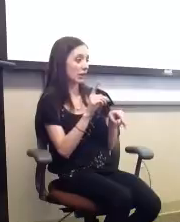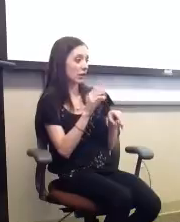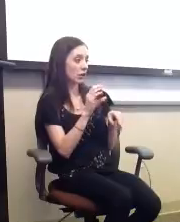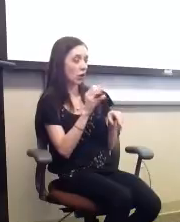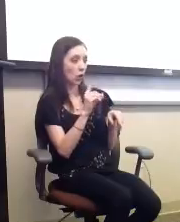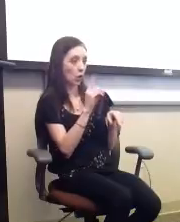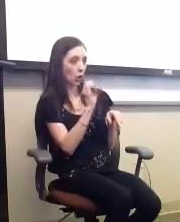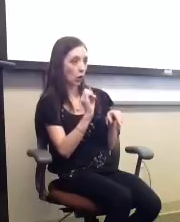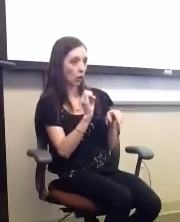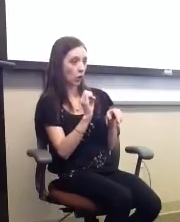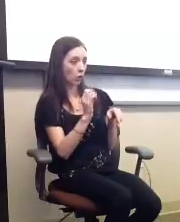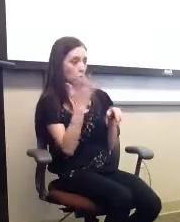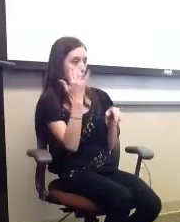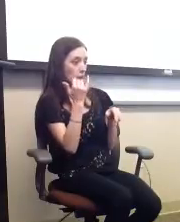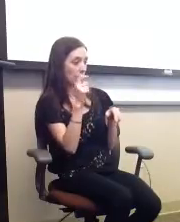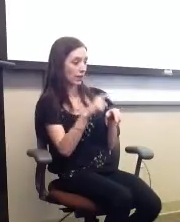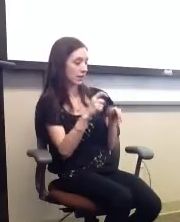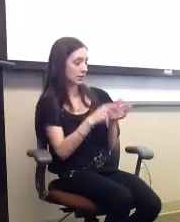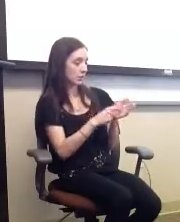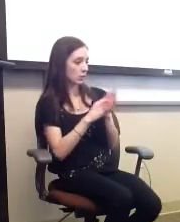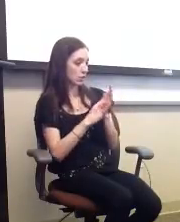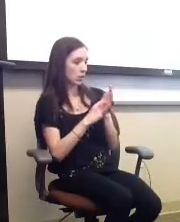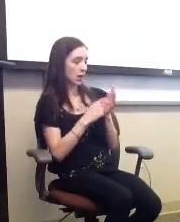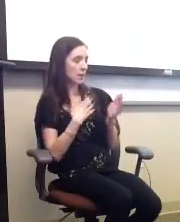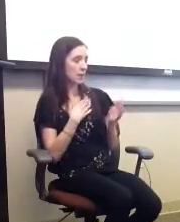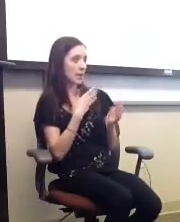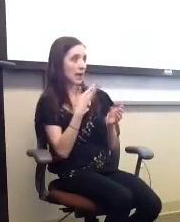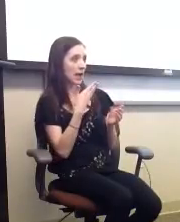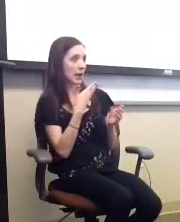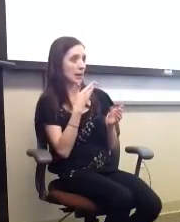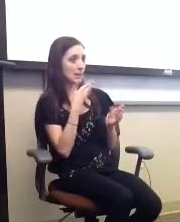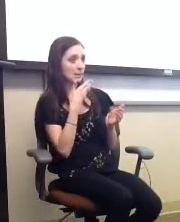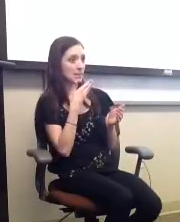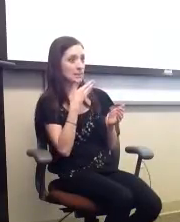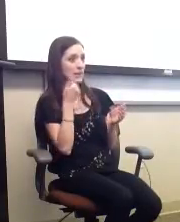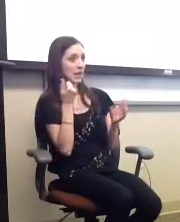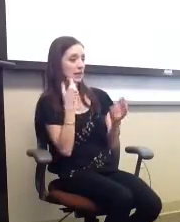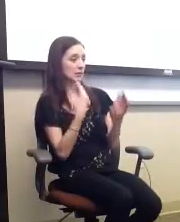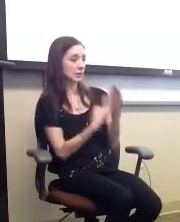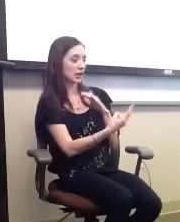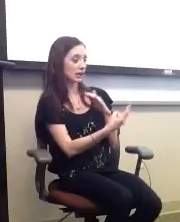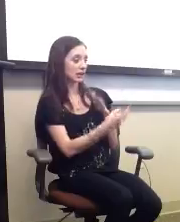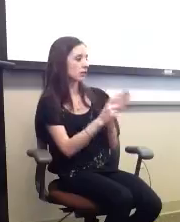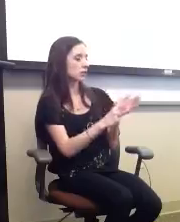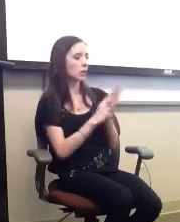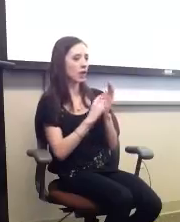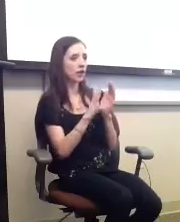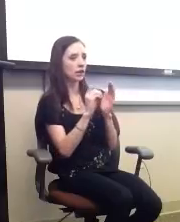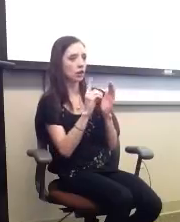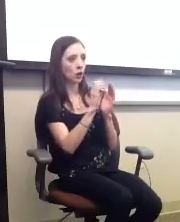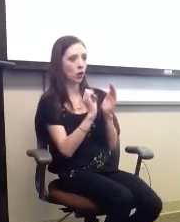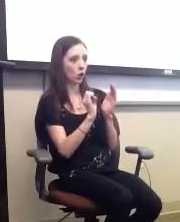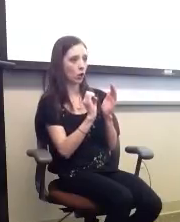required, my best guess would be that it's required in that code, or in the law that says you have to do this